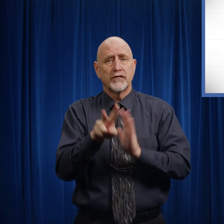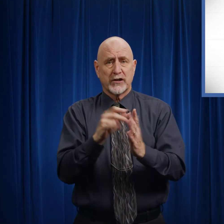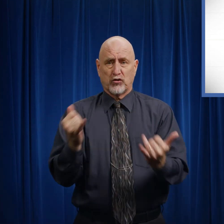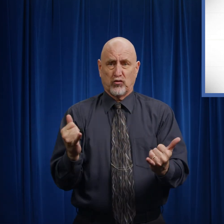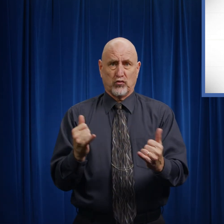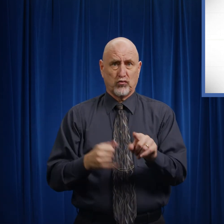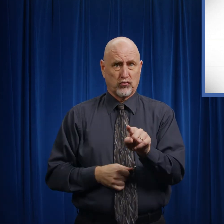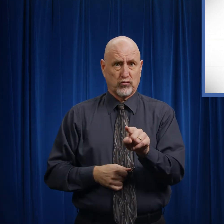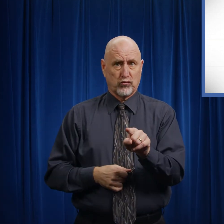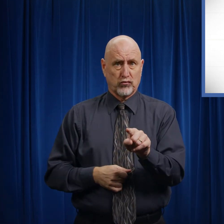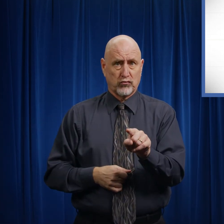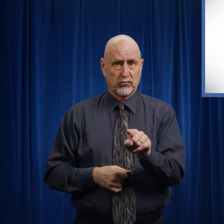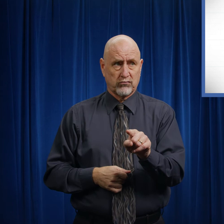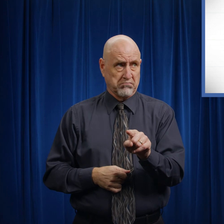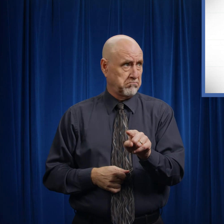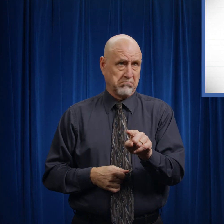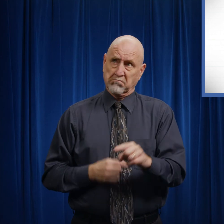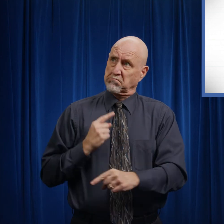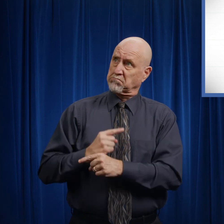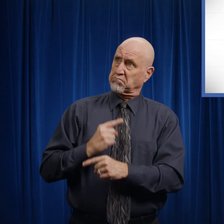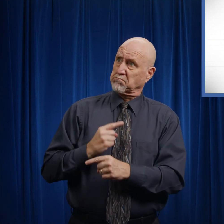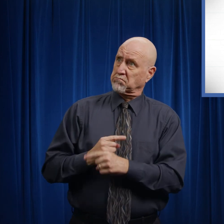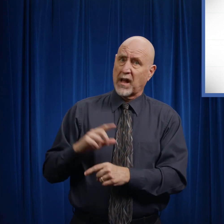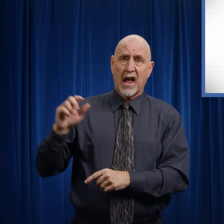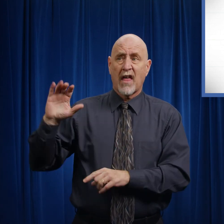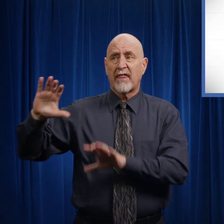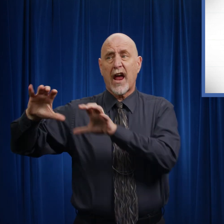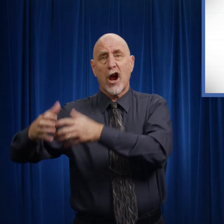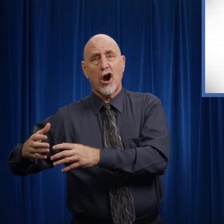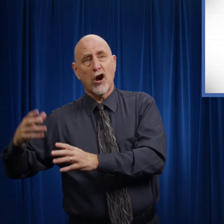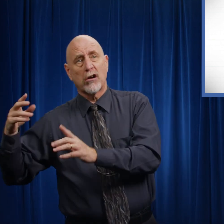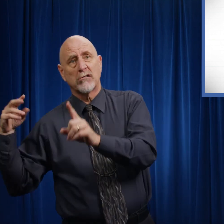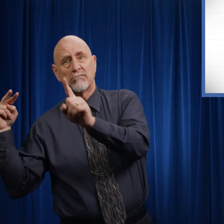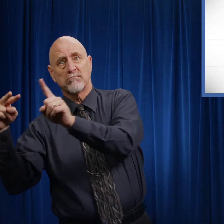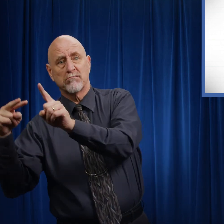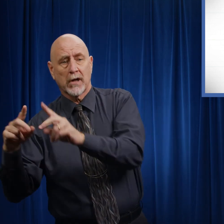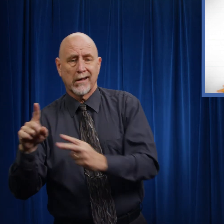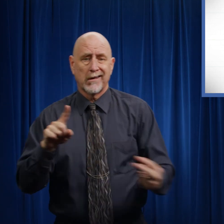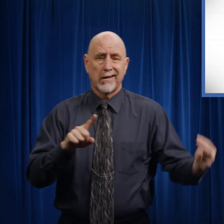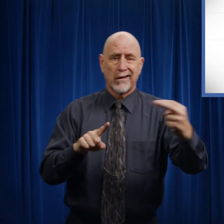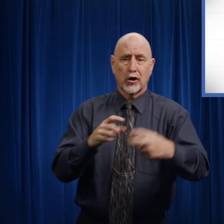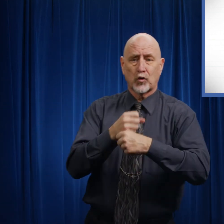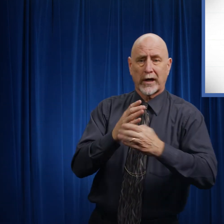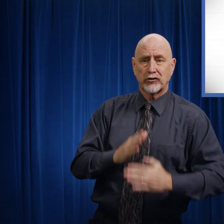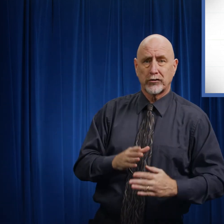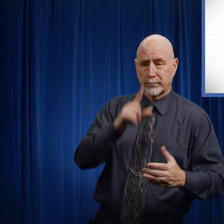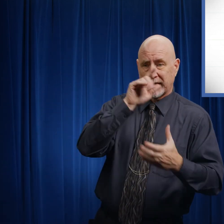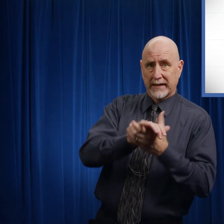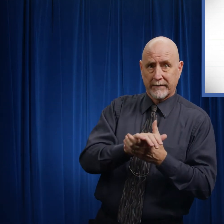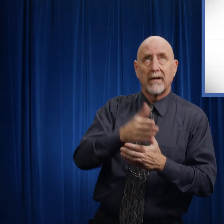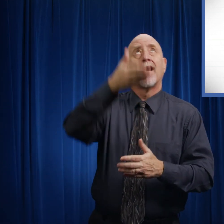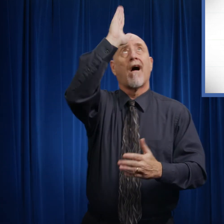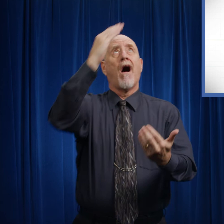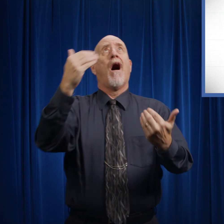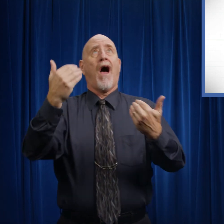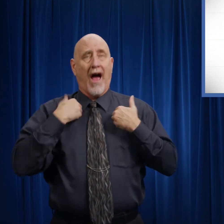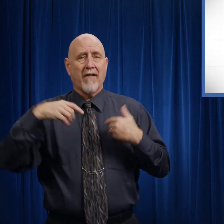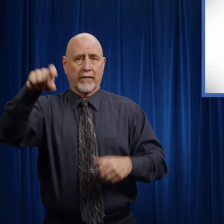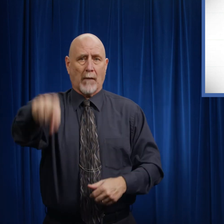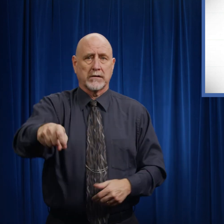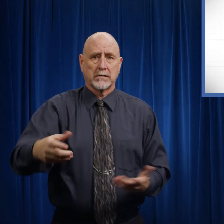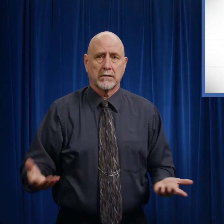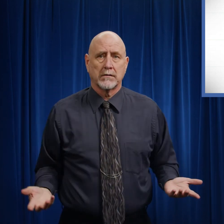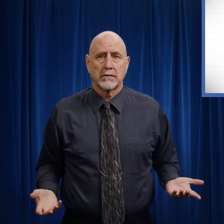here and watch this video, then by all accounts, the atheistic accounts and those from a creationist,